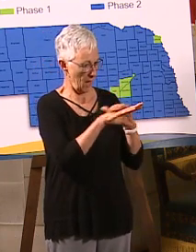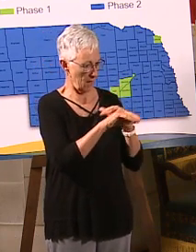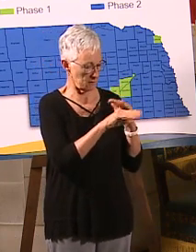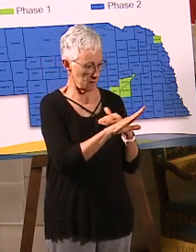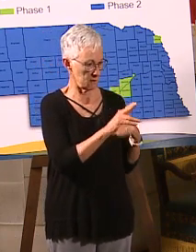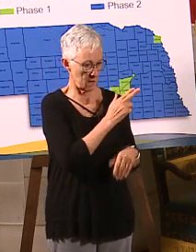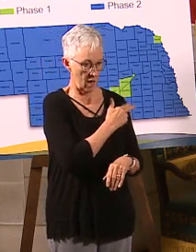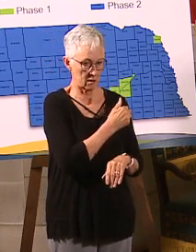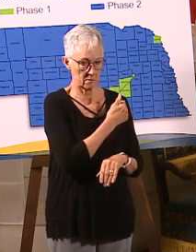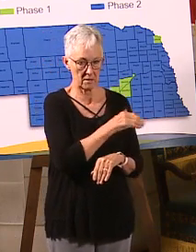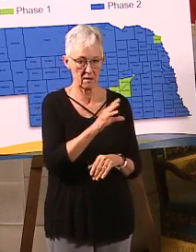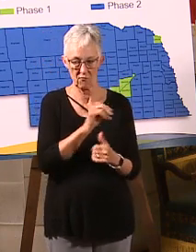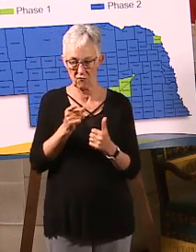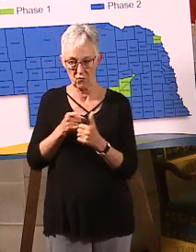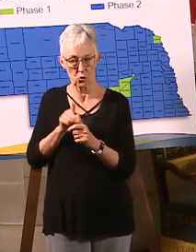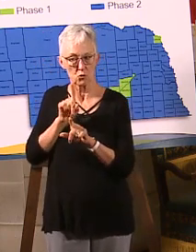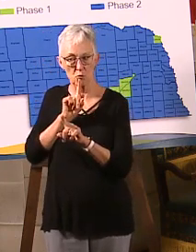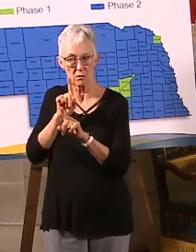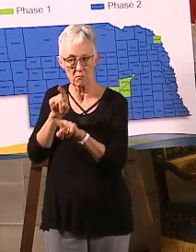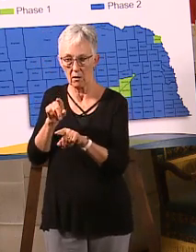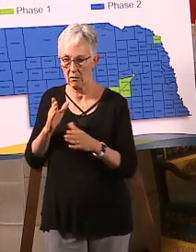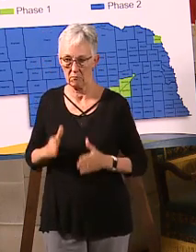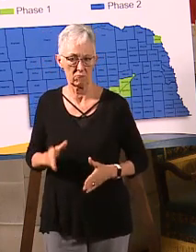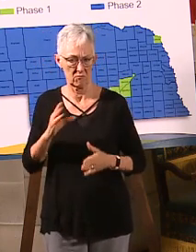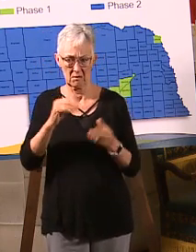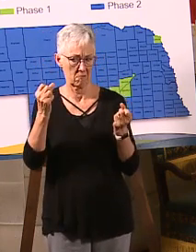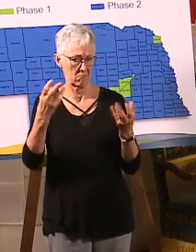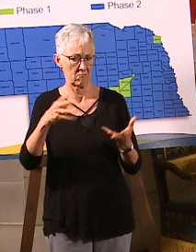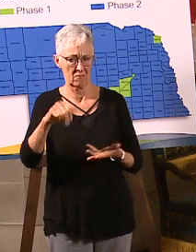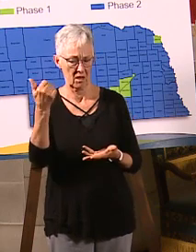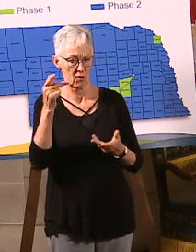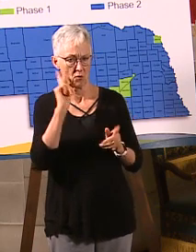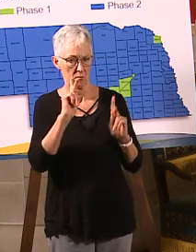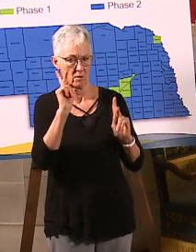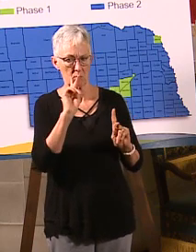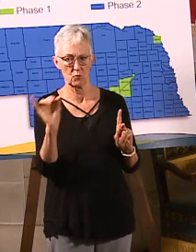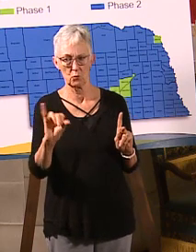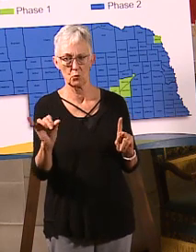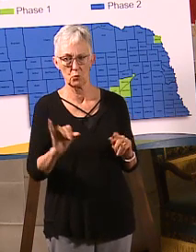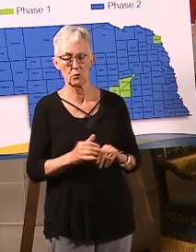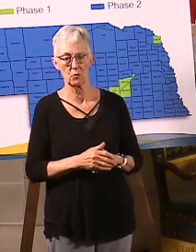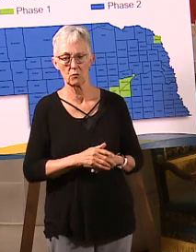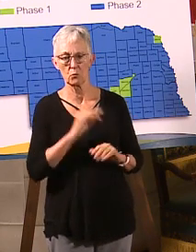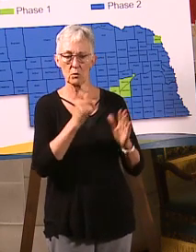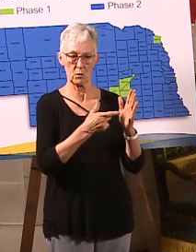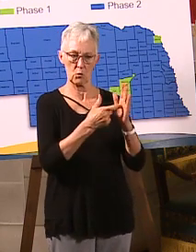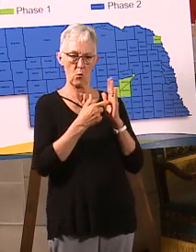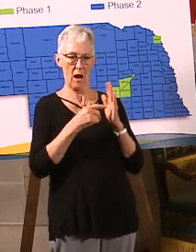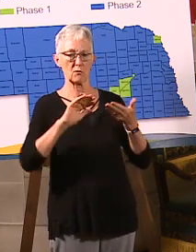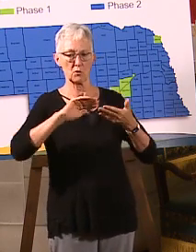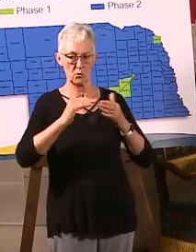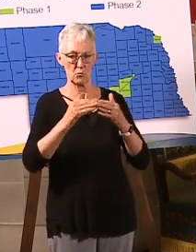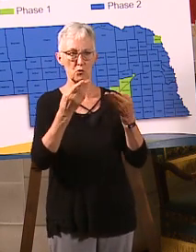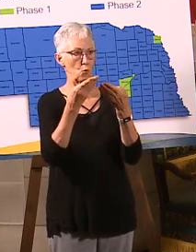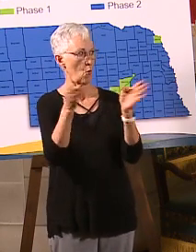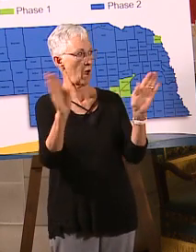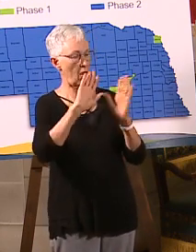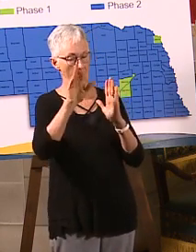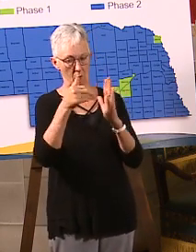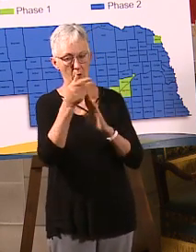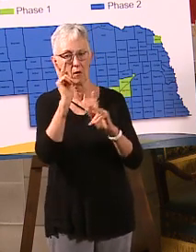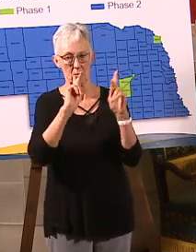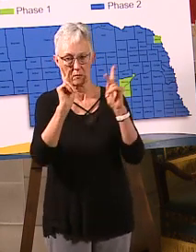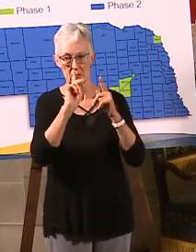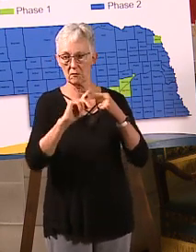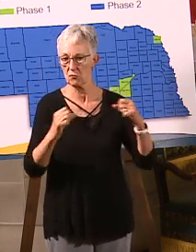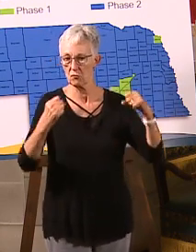as well, and many others as well, because as it takes a community to really combat COVID-19. Now, the information available